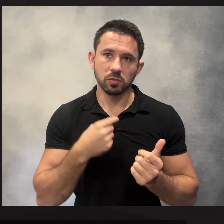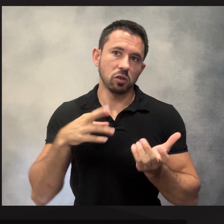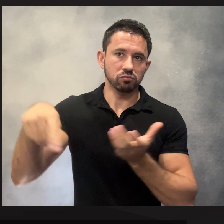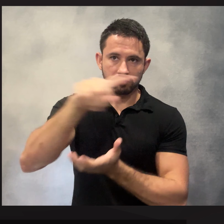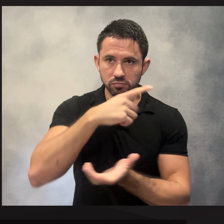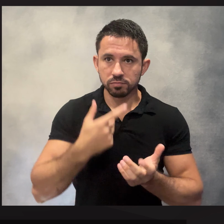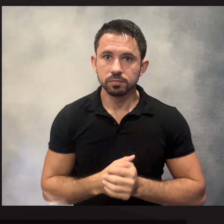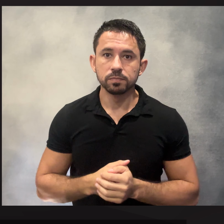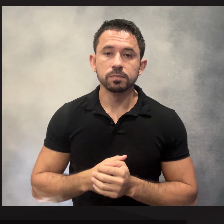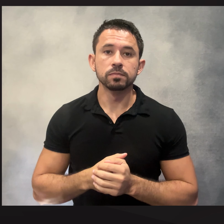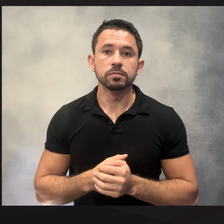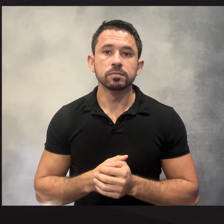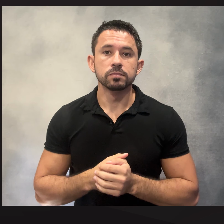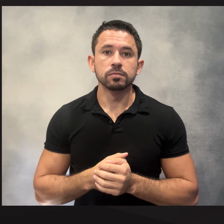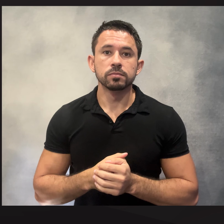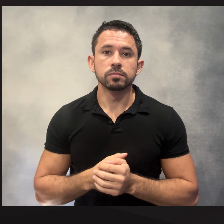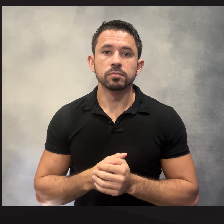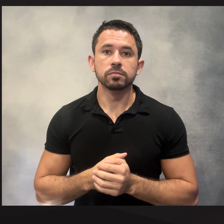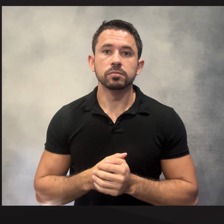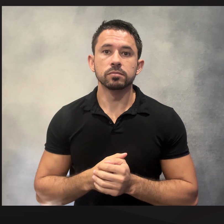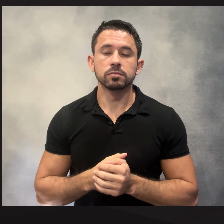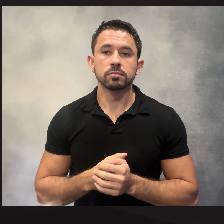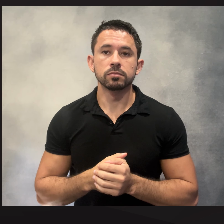specifically with you.